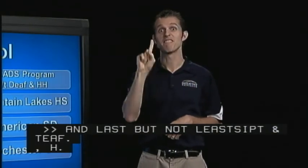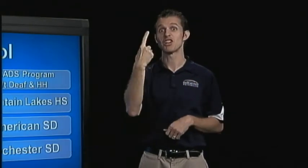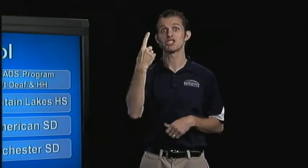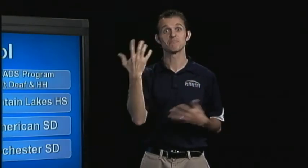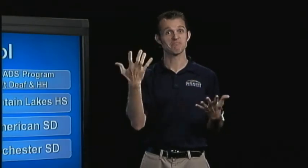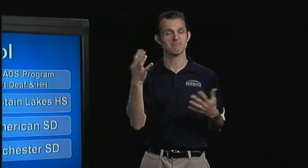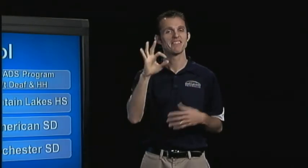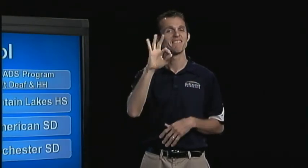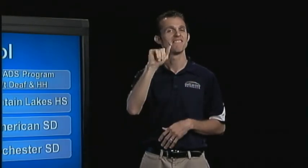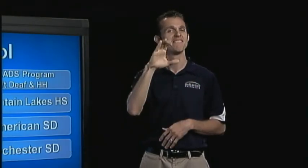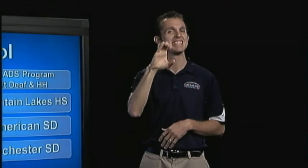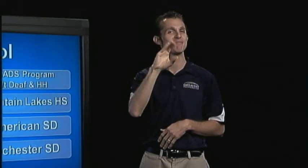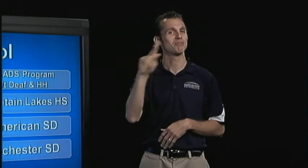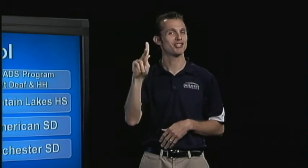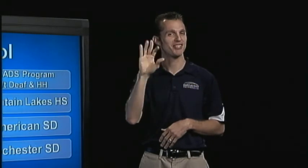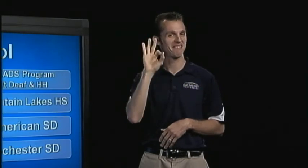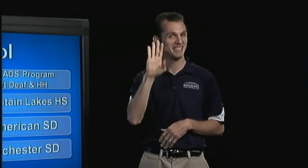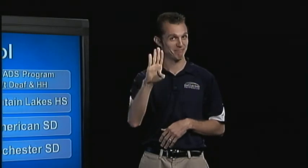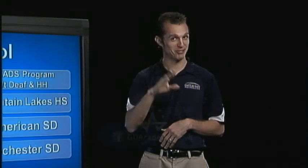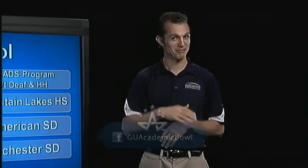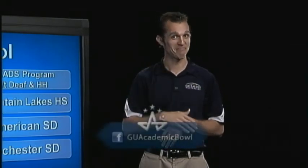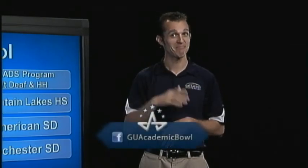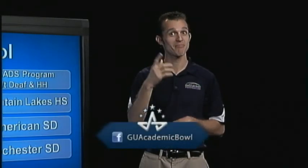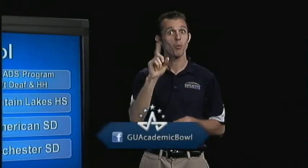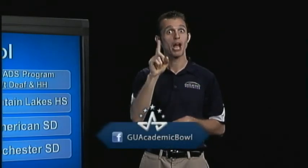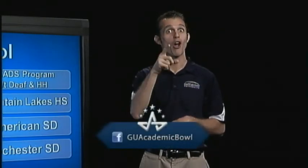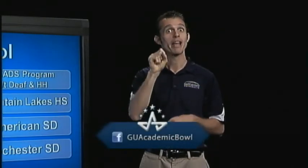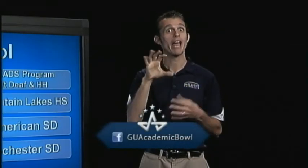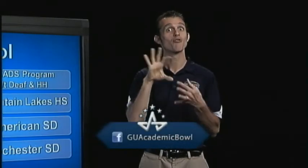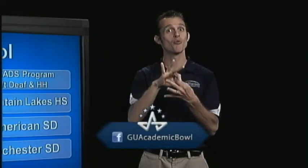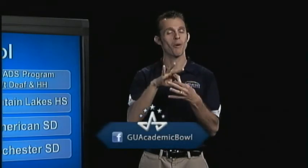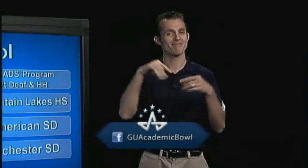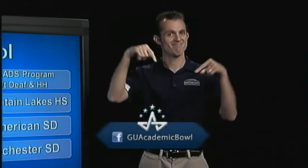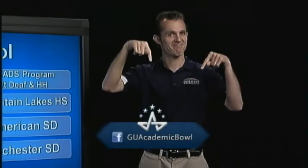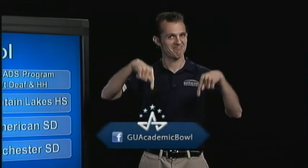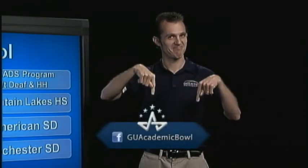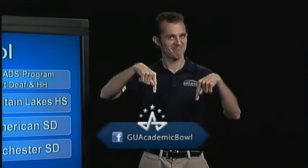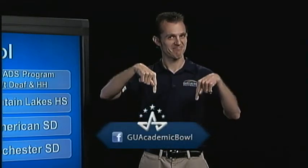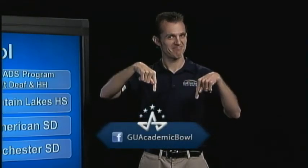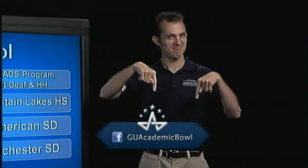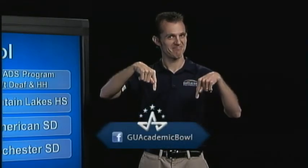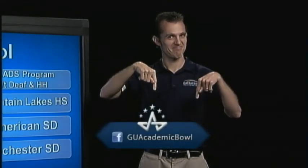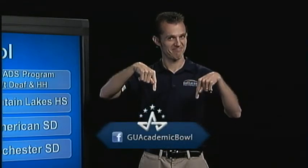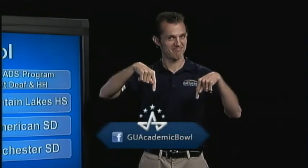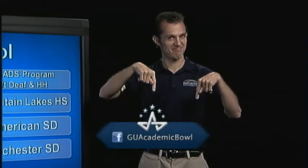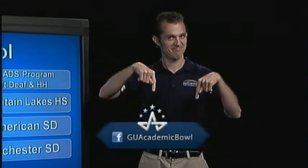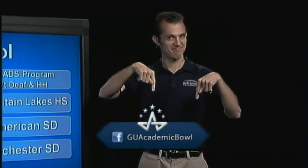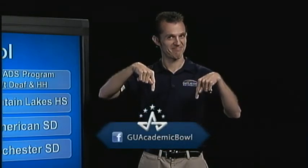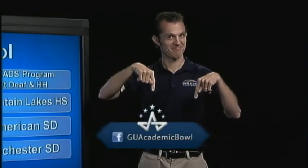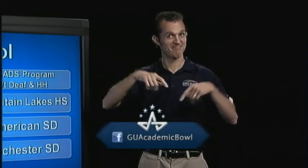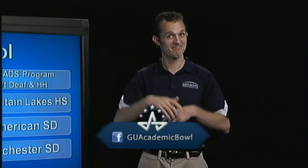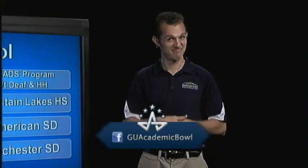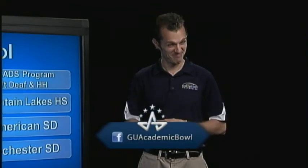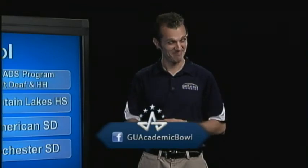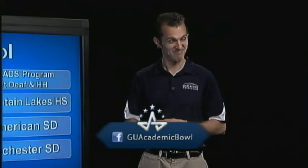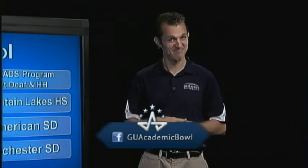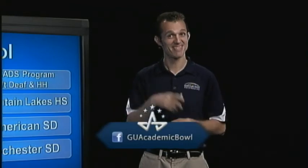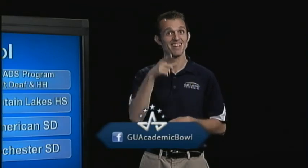updates. The first one is our Facebook page. You can join the Facebook page by looking at the bottom of the